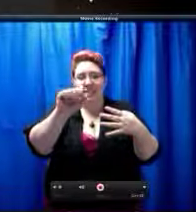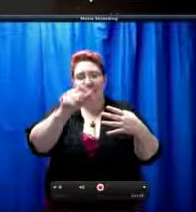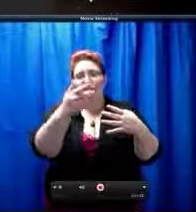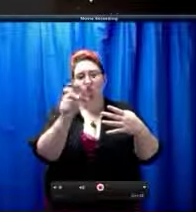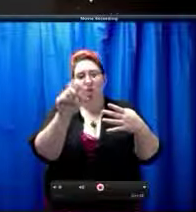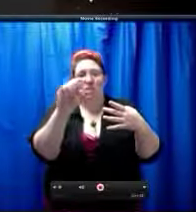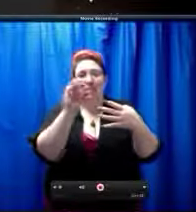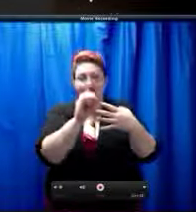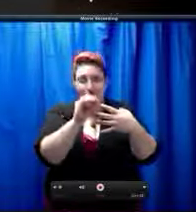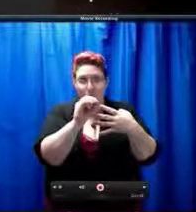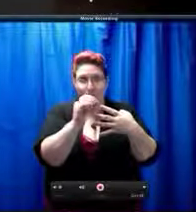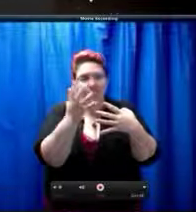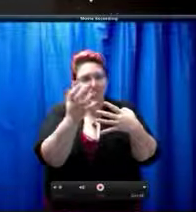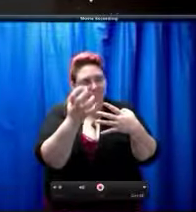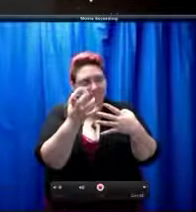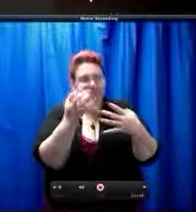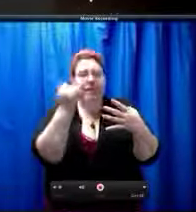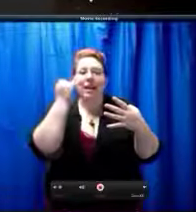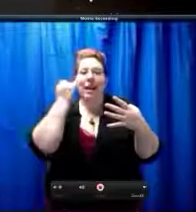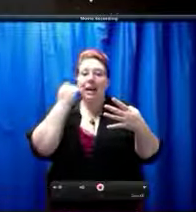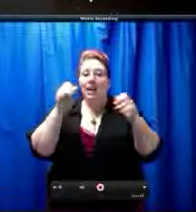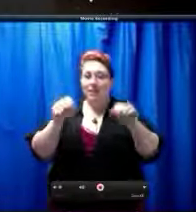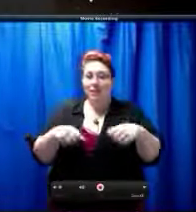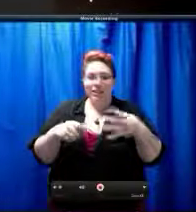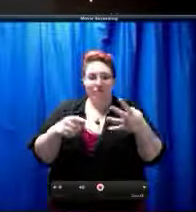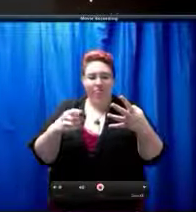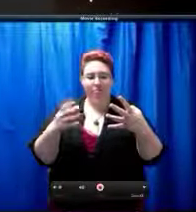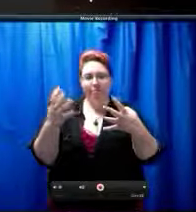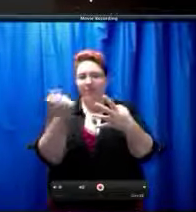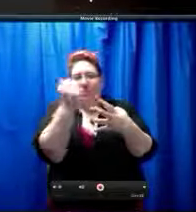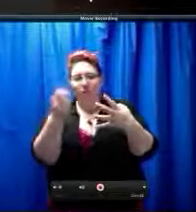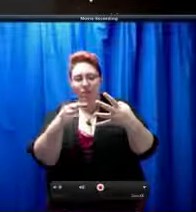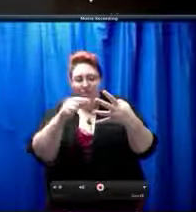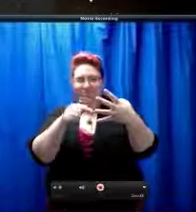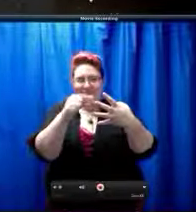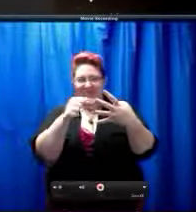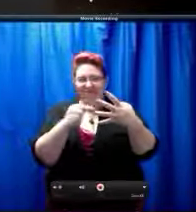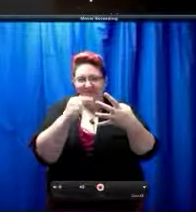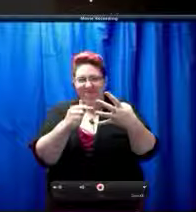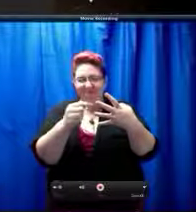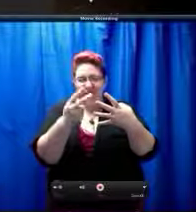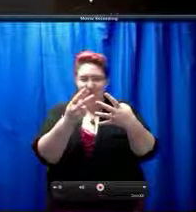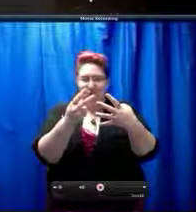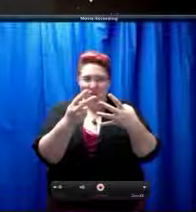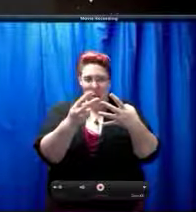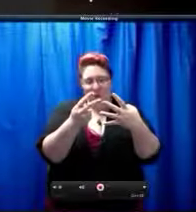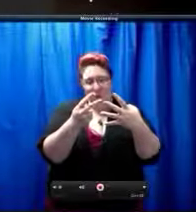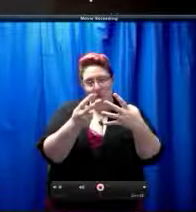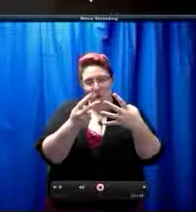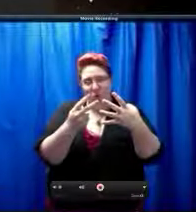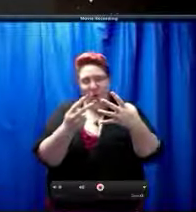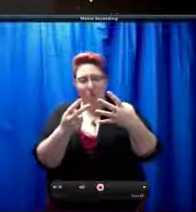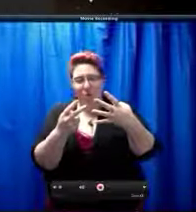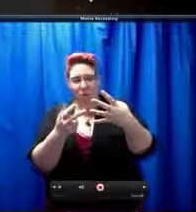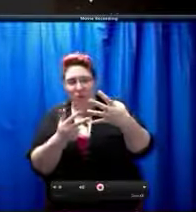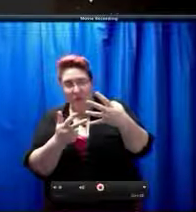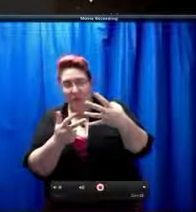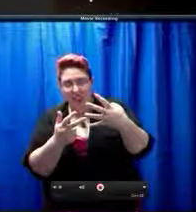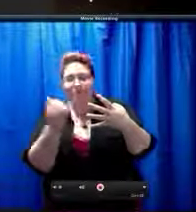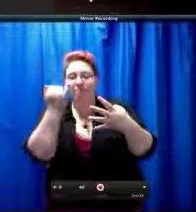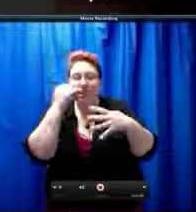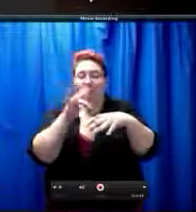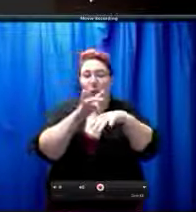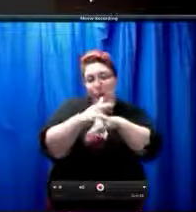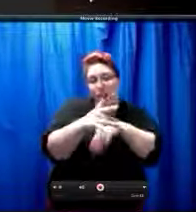catch it between stage 1 and 2, we have an 83% survival rate. Any earlier than that, we've got even better. But